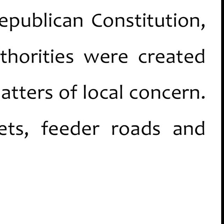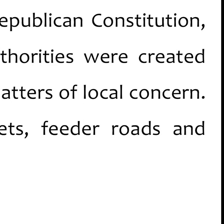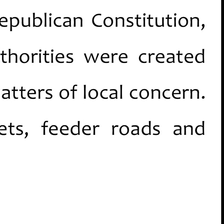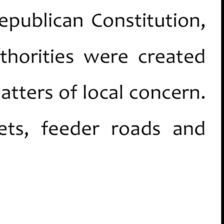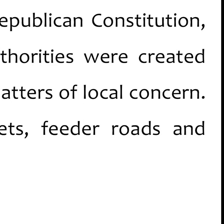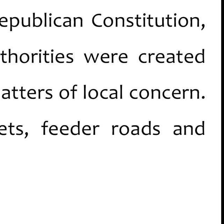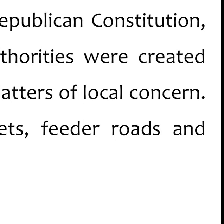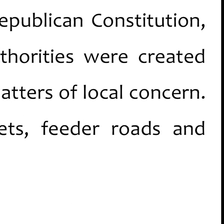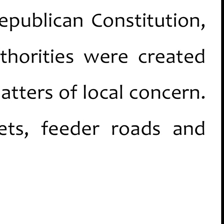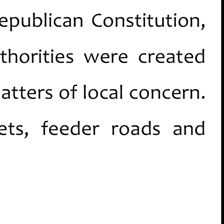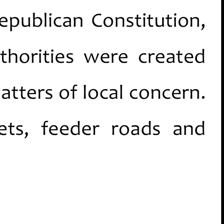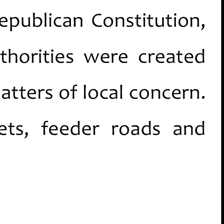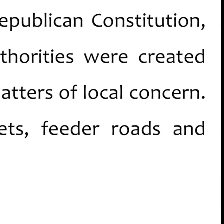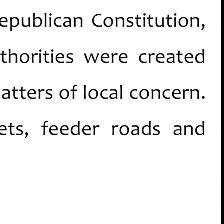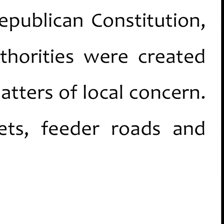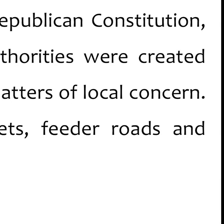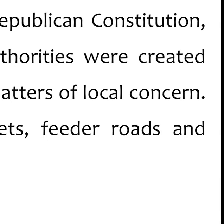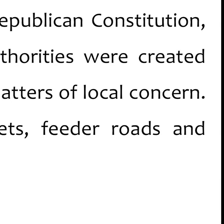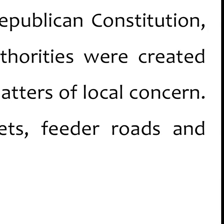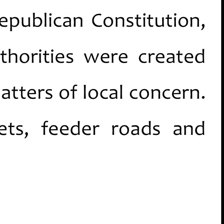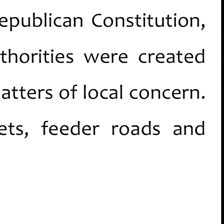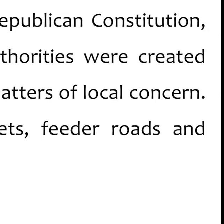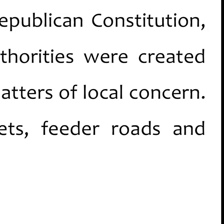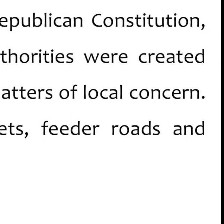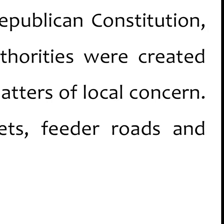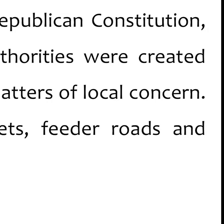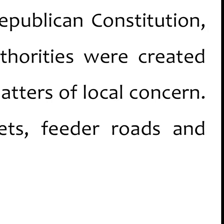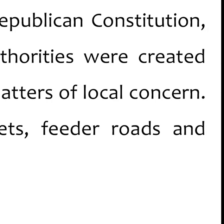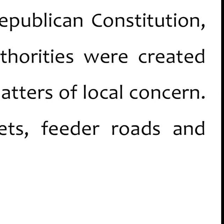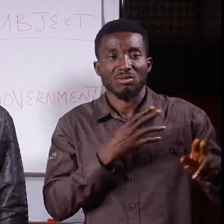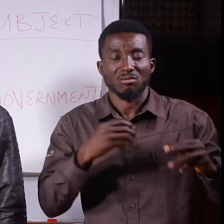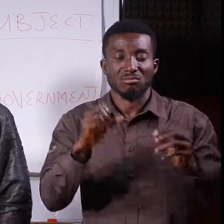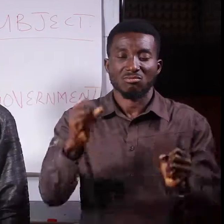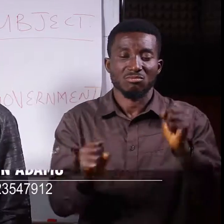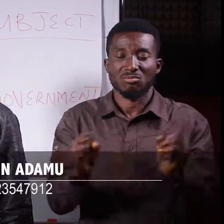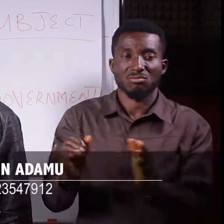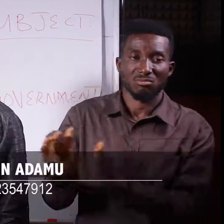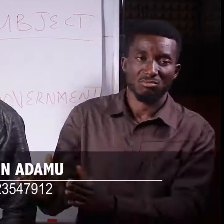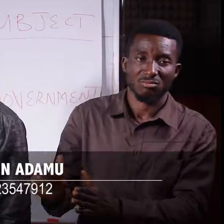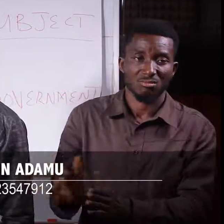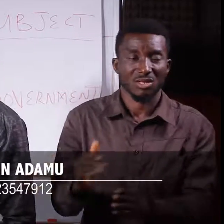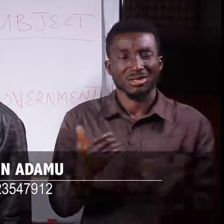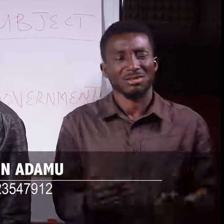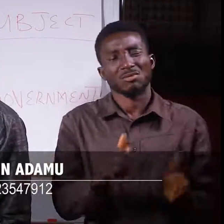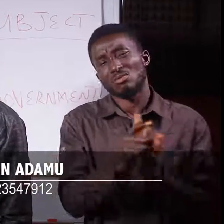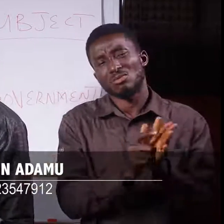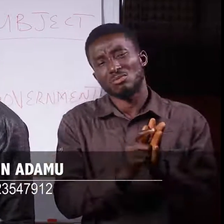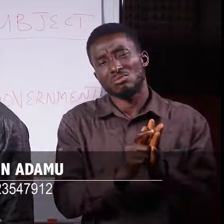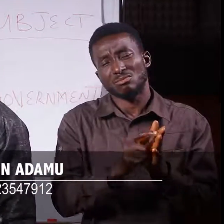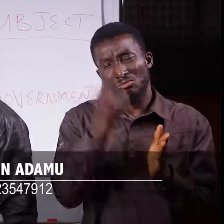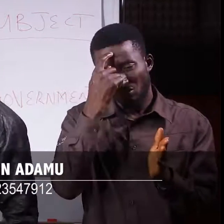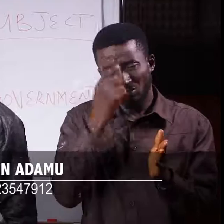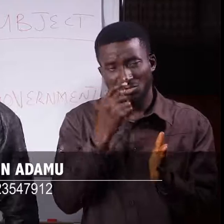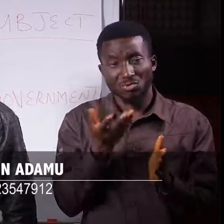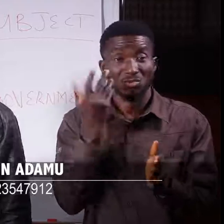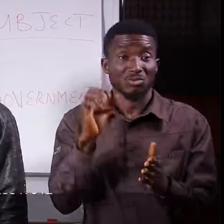Example, markets, feeder roads, and motor parks. Now, local government is created during